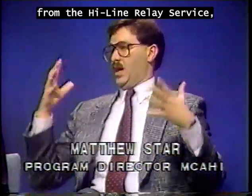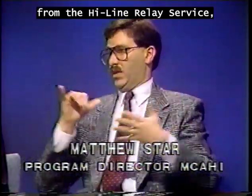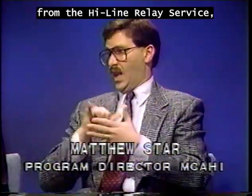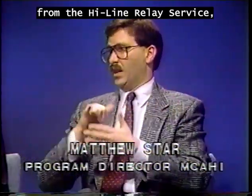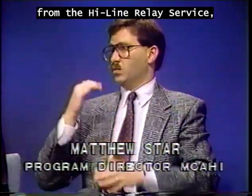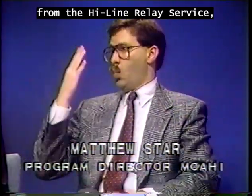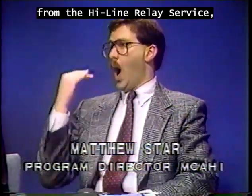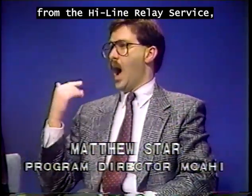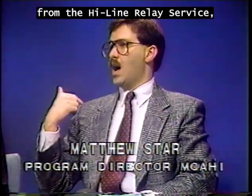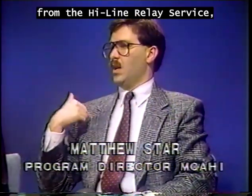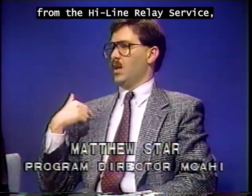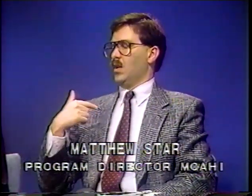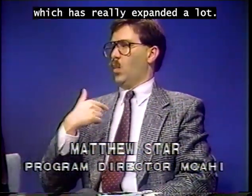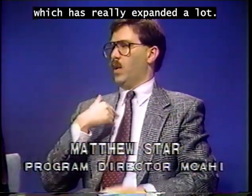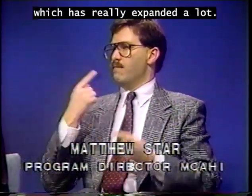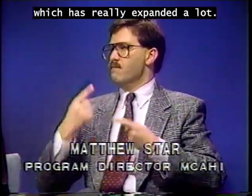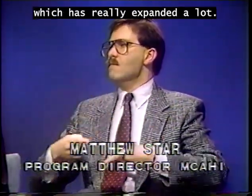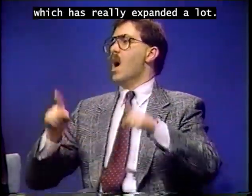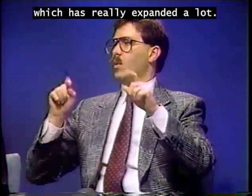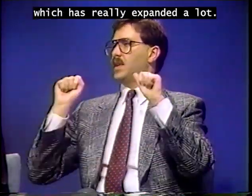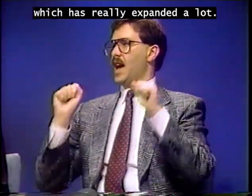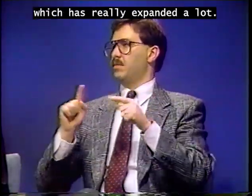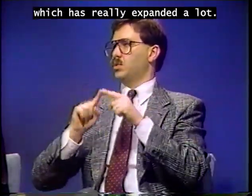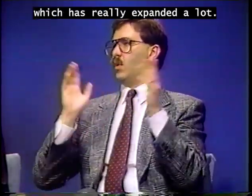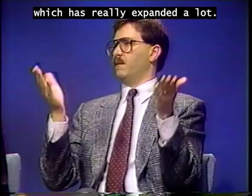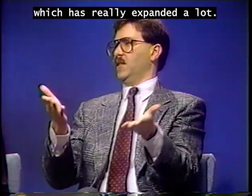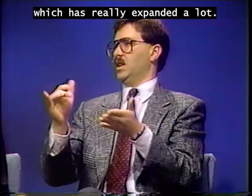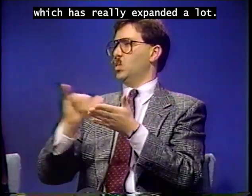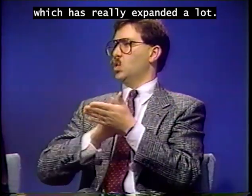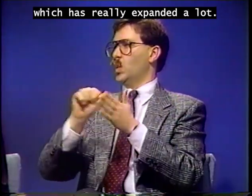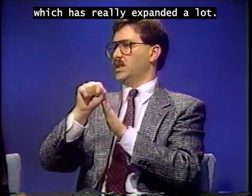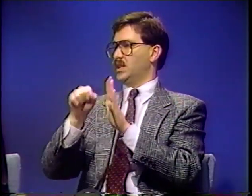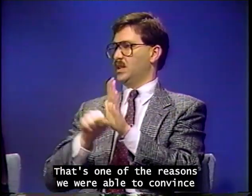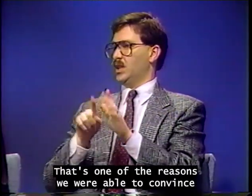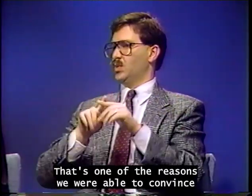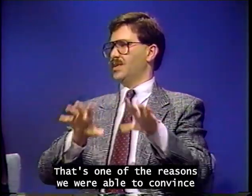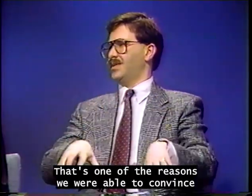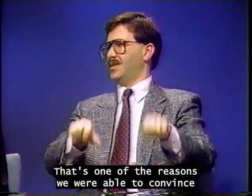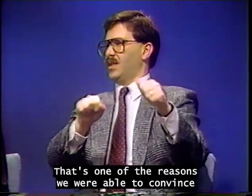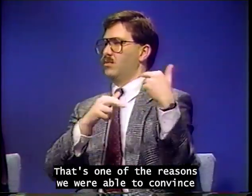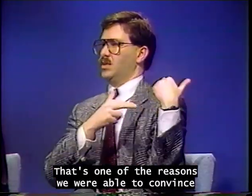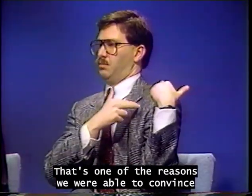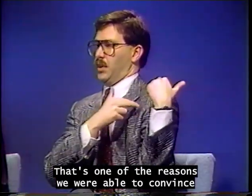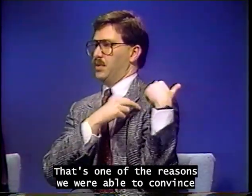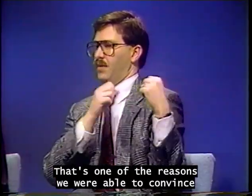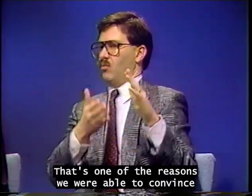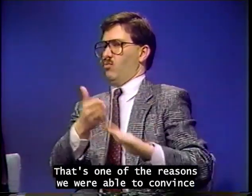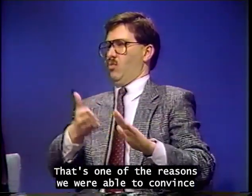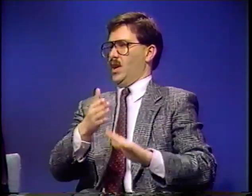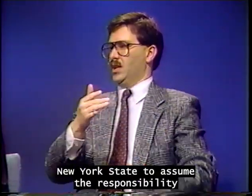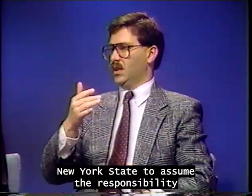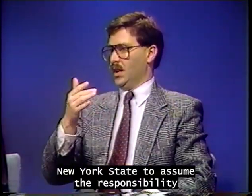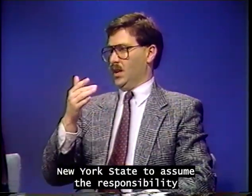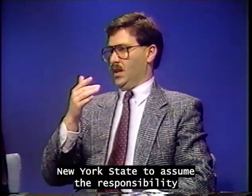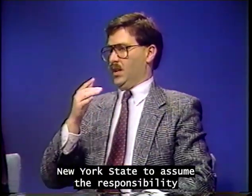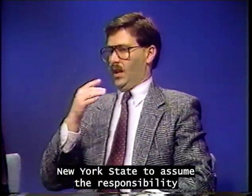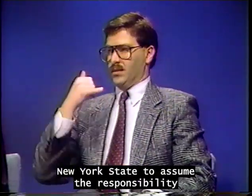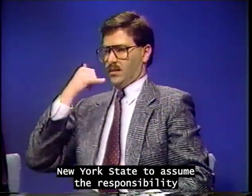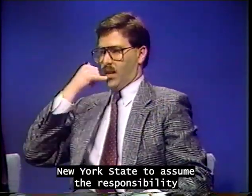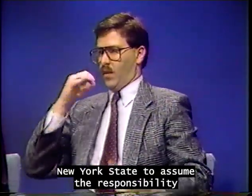Service, which has really expanded a lot. That's one of the reasons we were able to convince New York State to assume